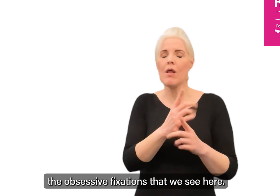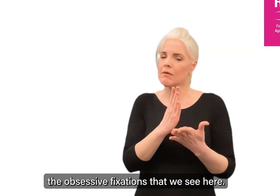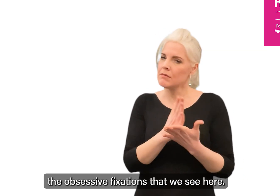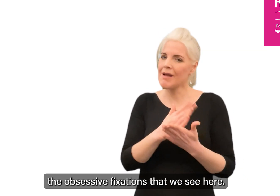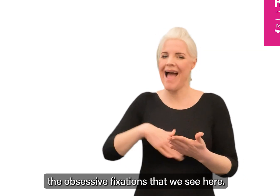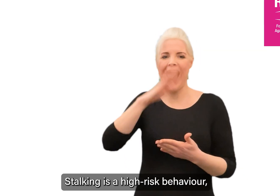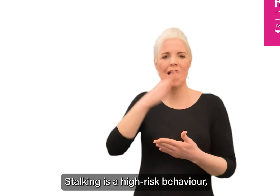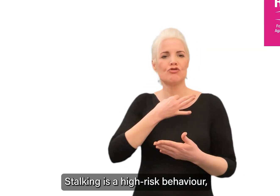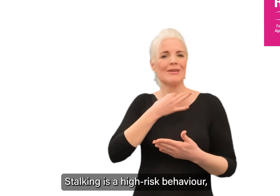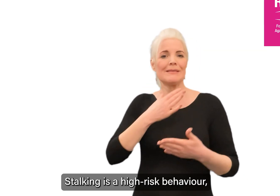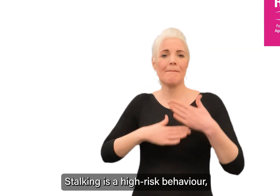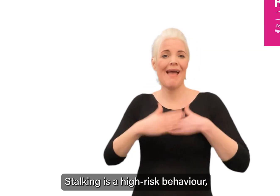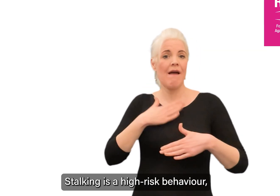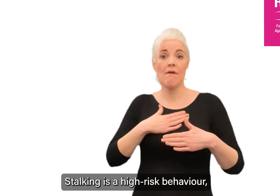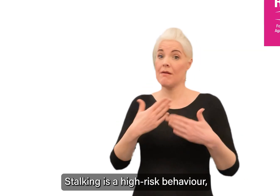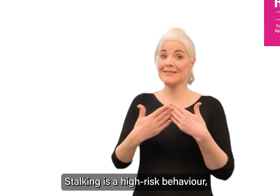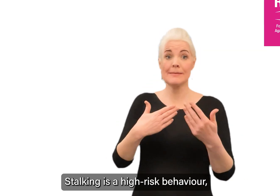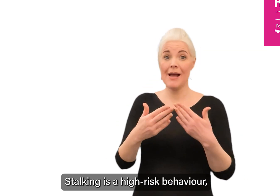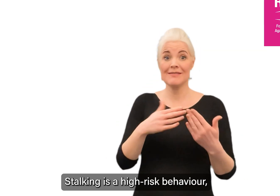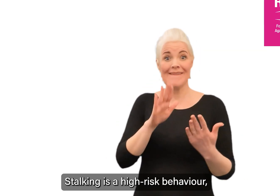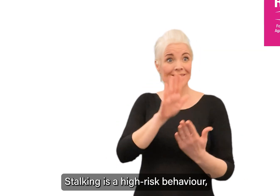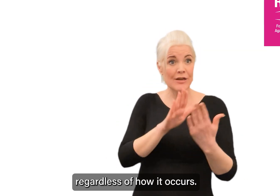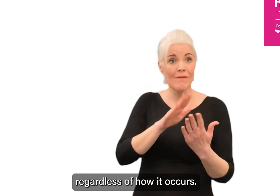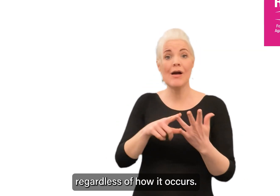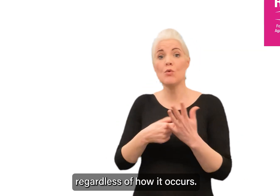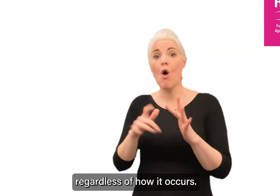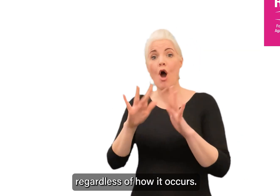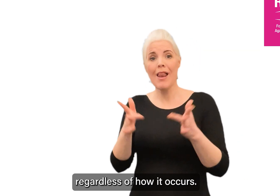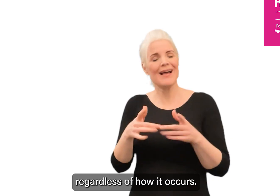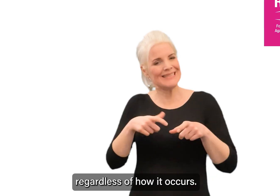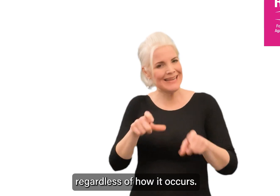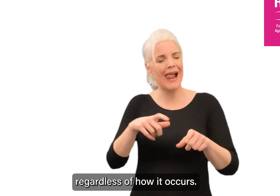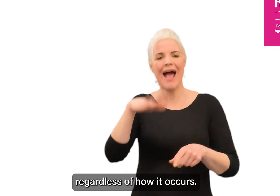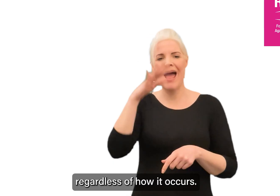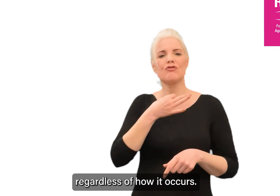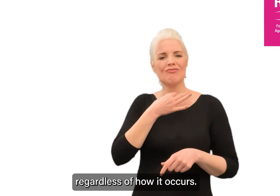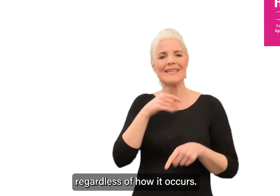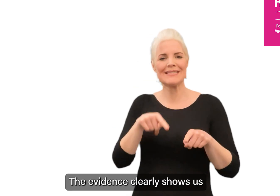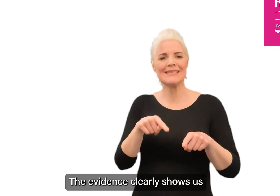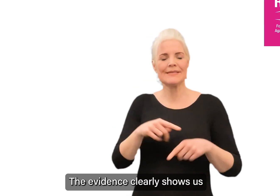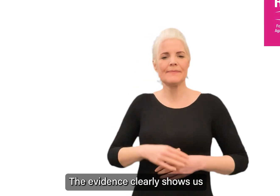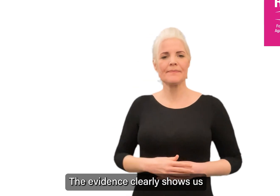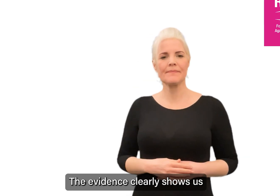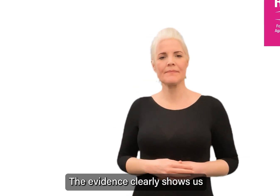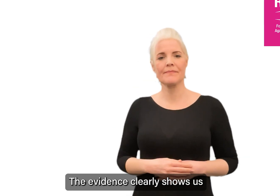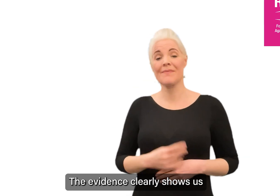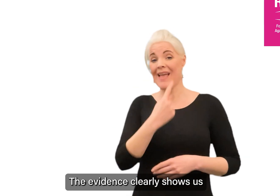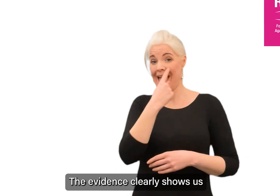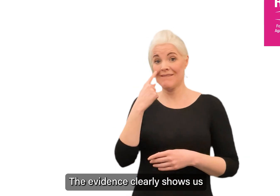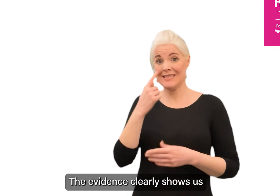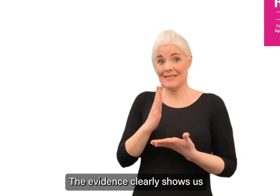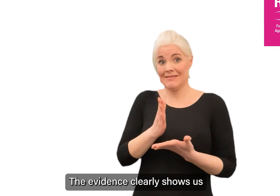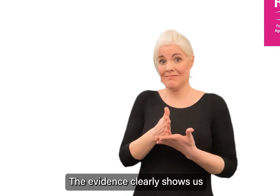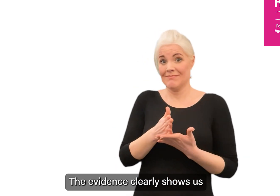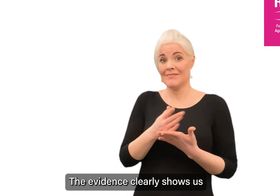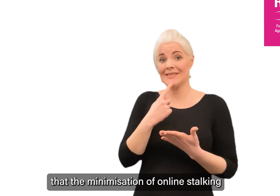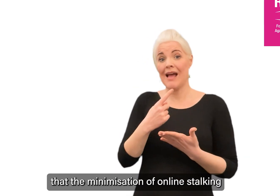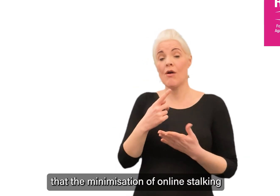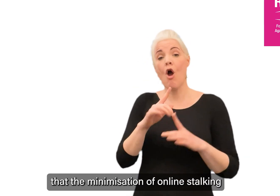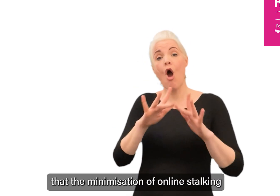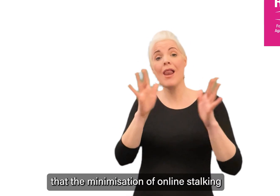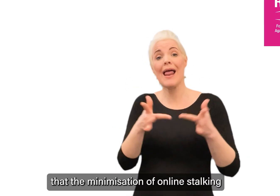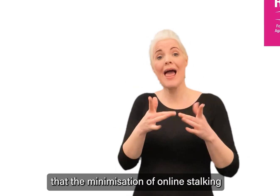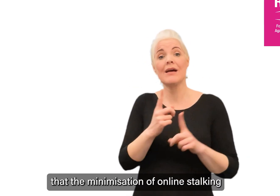here. Stalking is a high-risk behavior, regardless of how it occurs. The evidence clearly shows us,